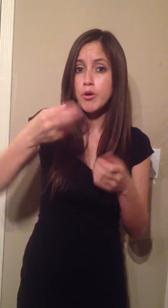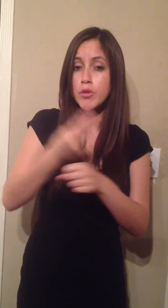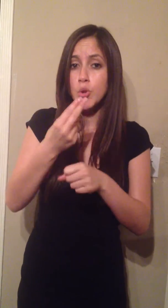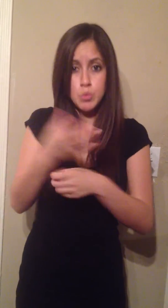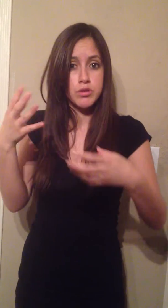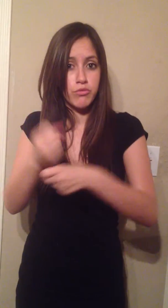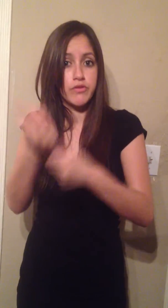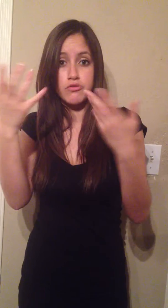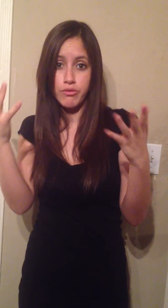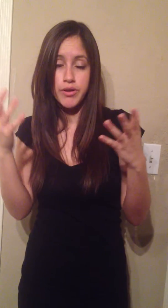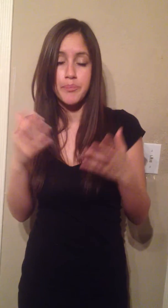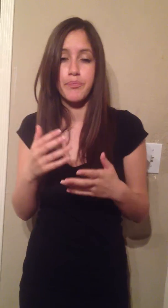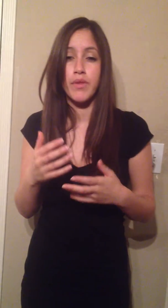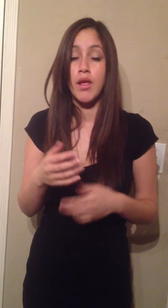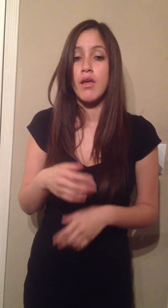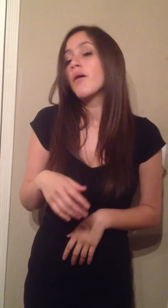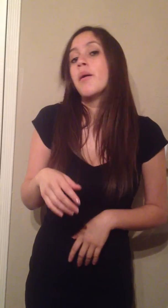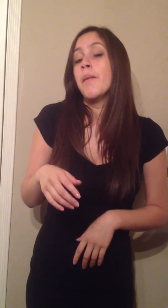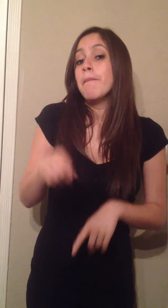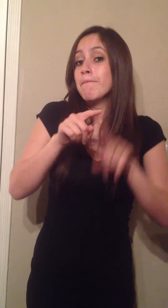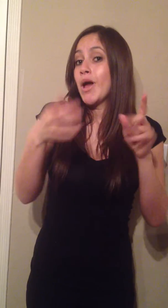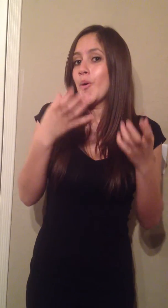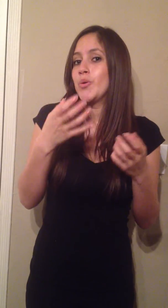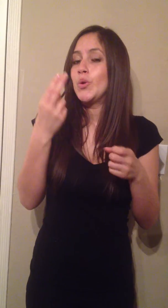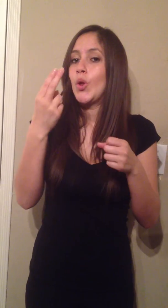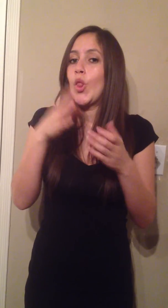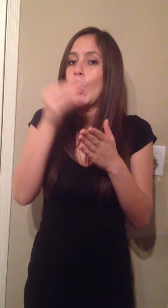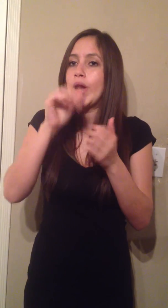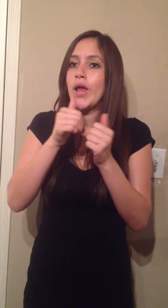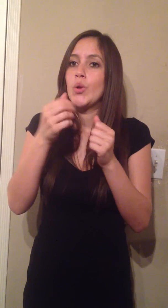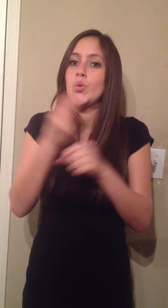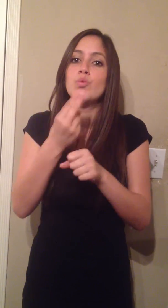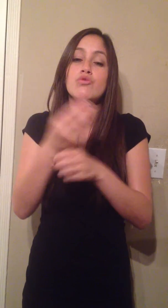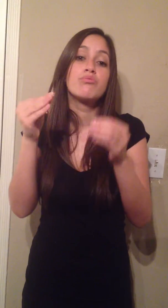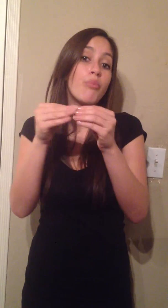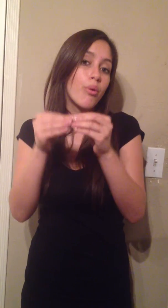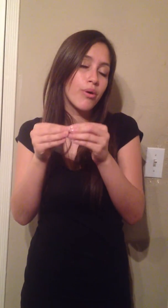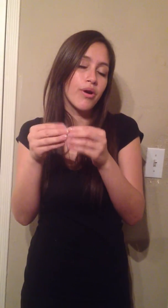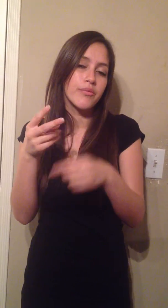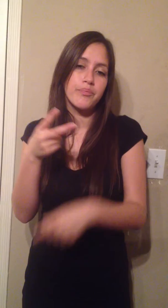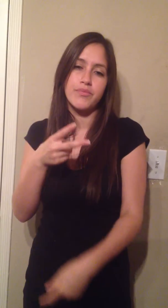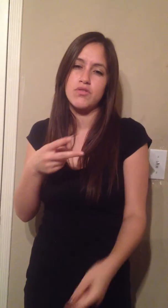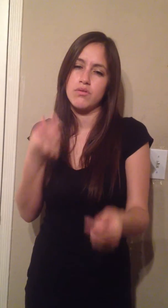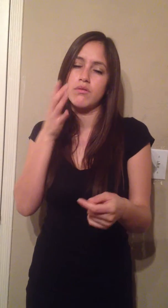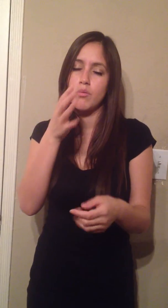even more. And so I want to ask a question before I show you what I have in mind here. Some people I